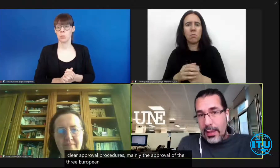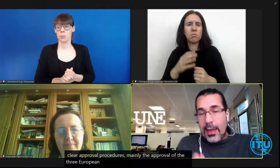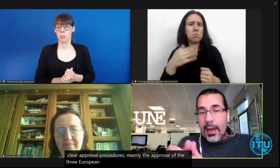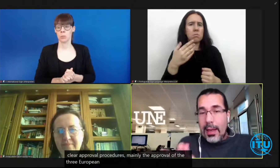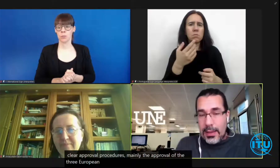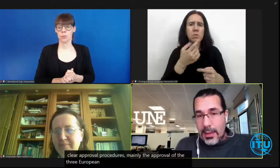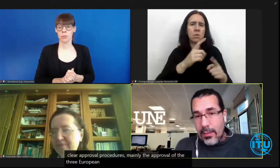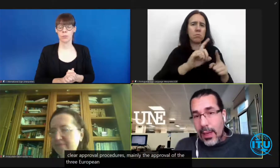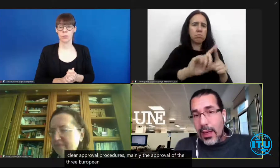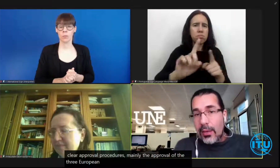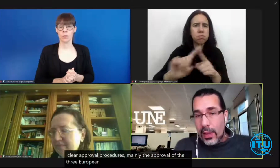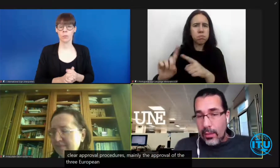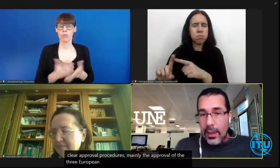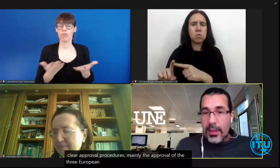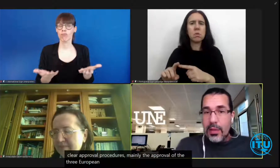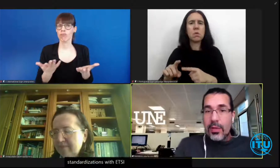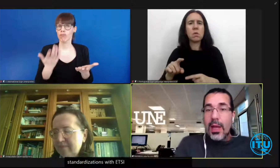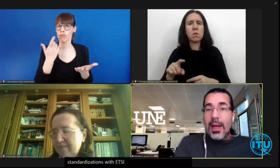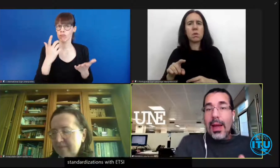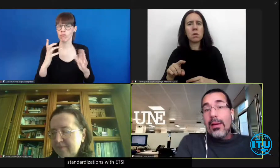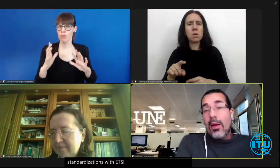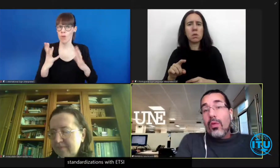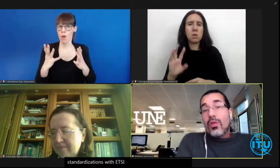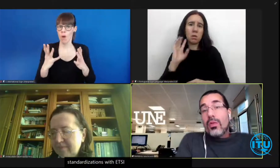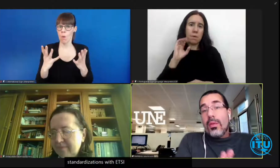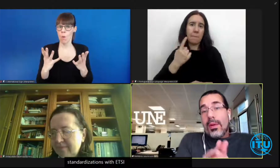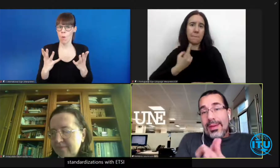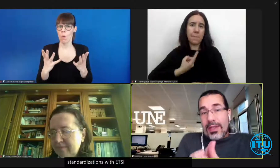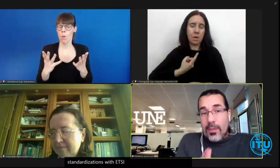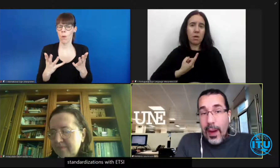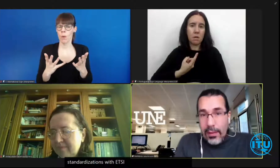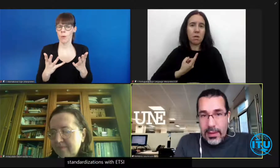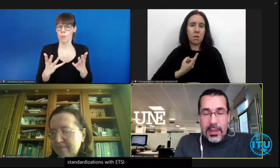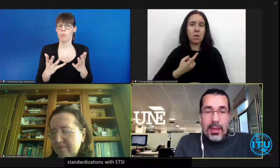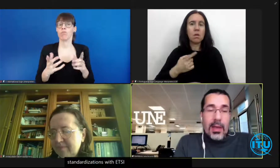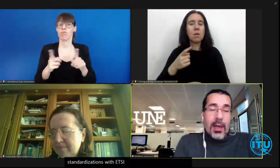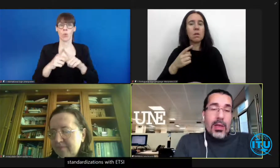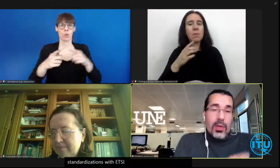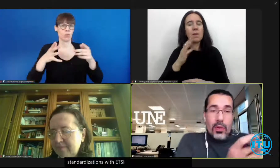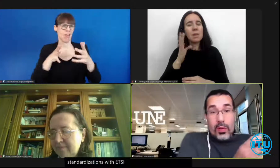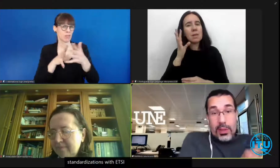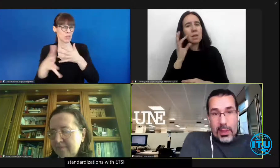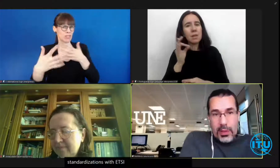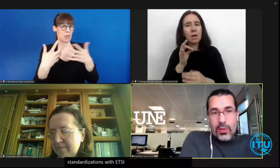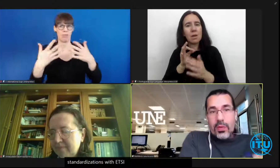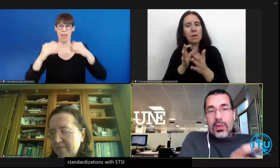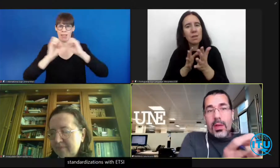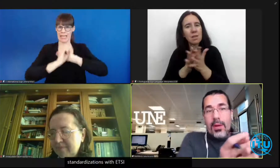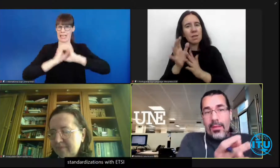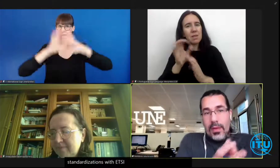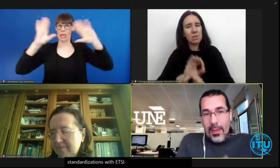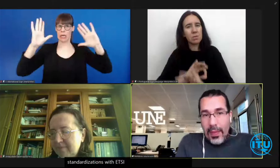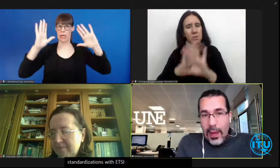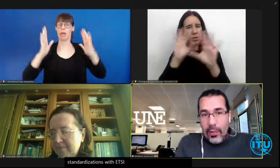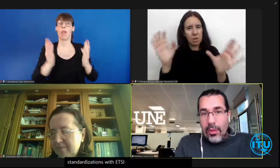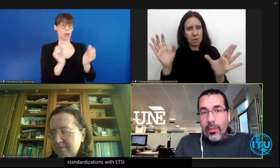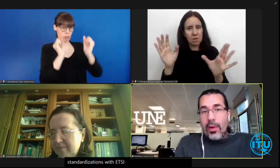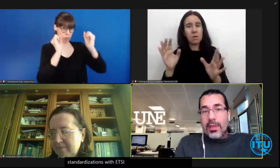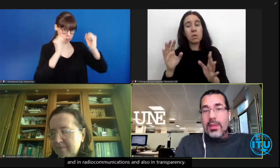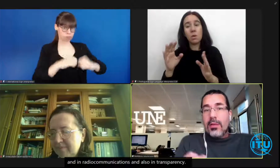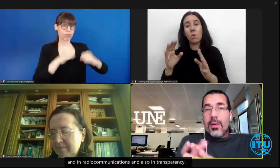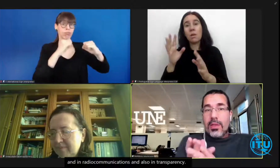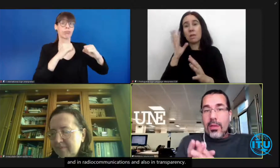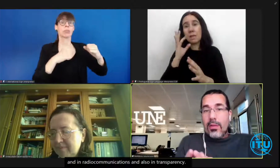on electrical, and ETSI mainly on telecommunications, and also transparency. So consensus, demanding